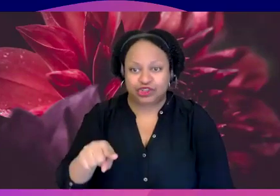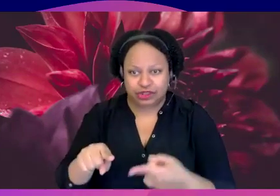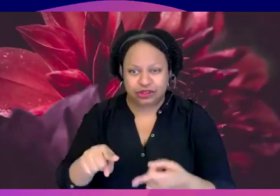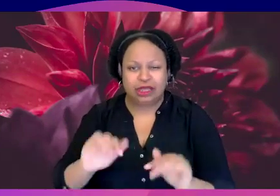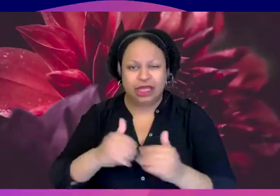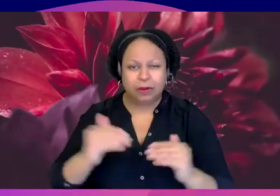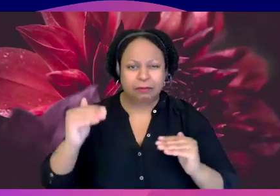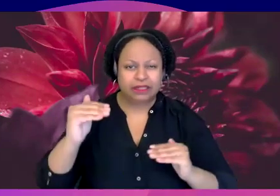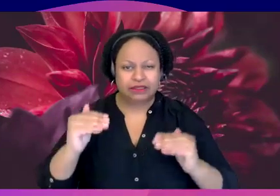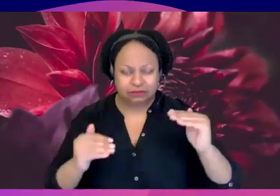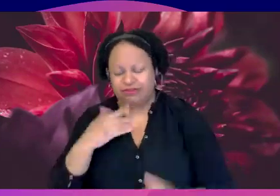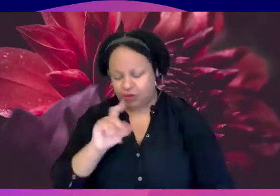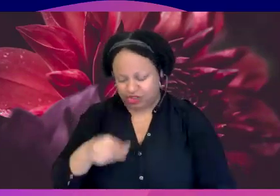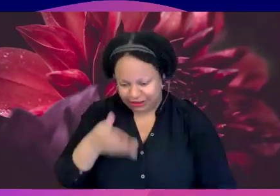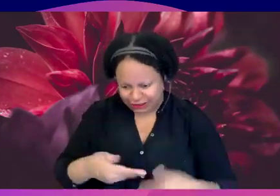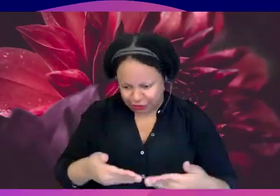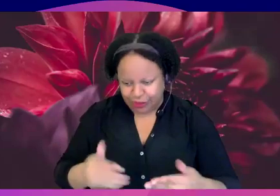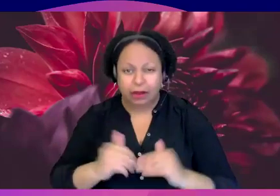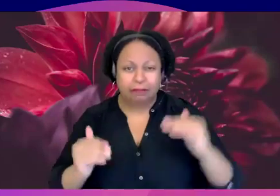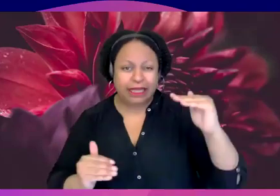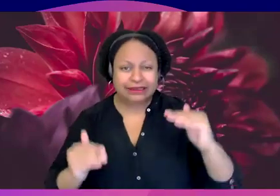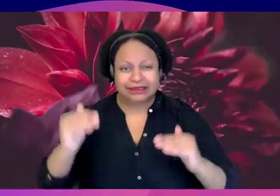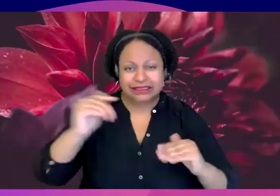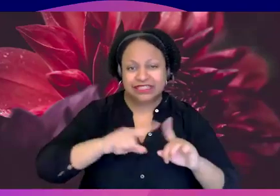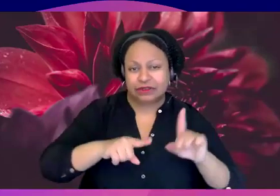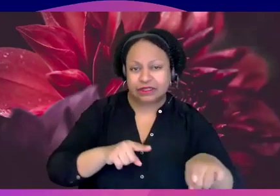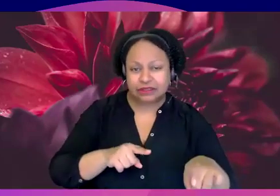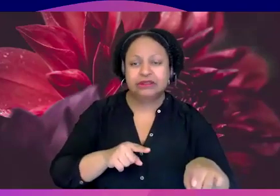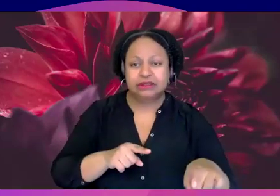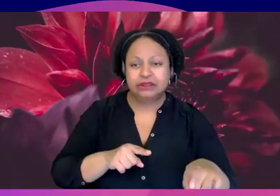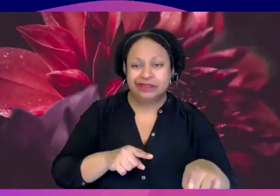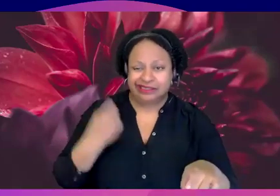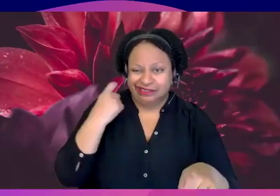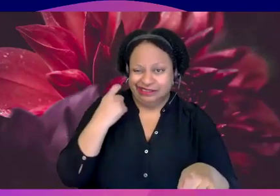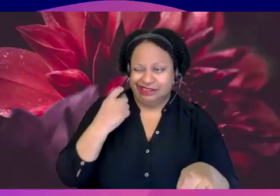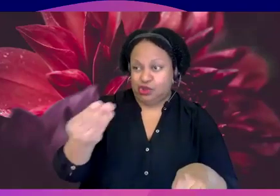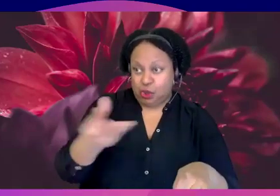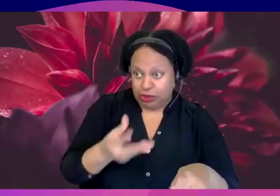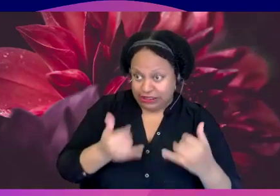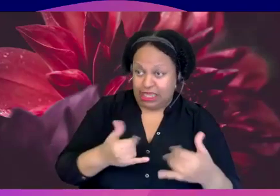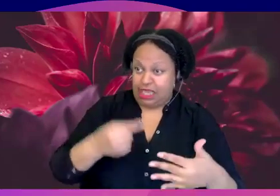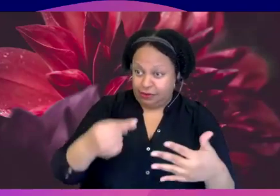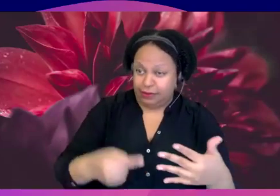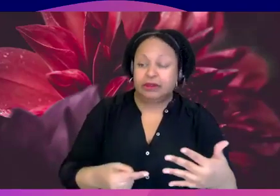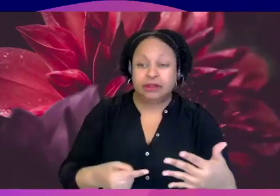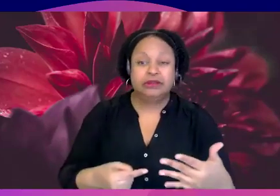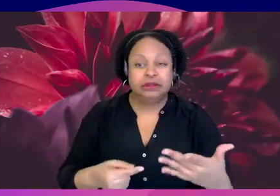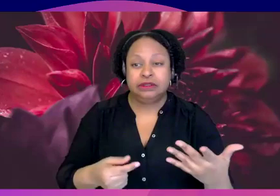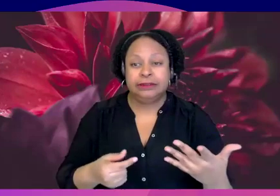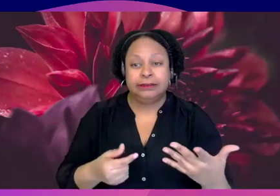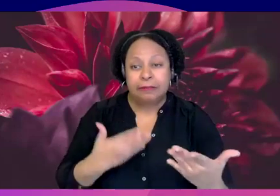do we balance a question here about how do we balance some of those needs and what's being outlined today, for example, that might